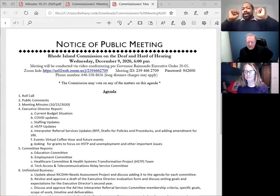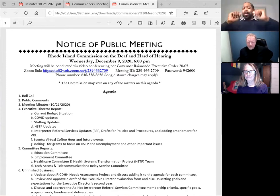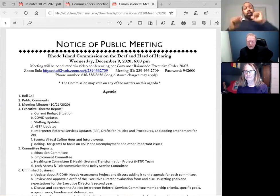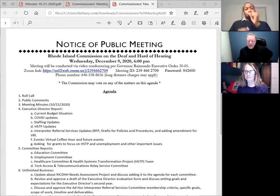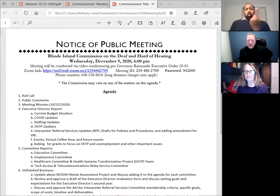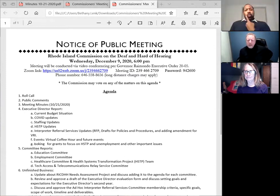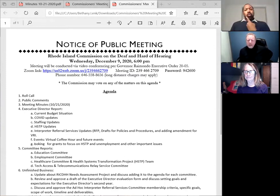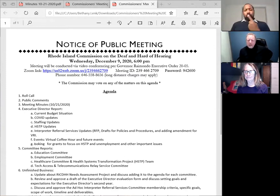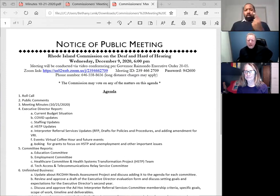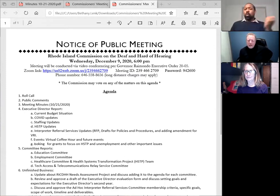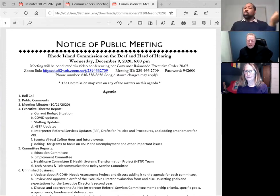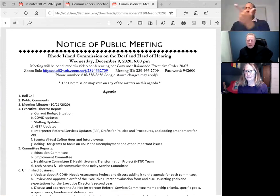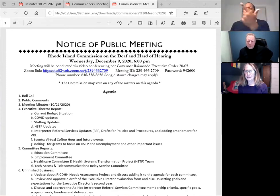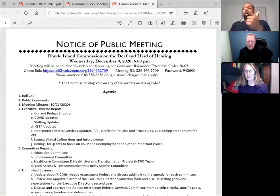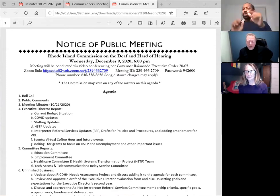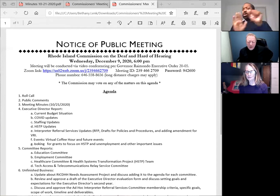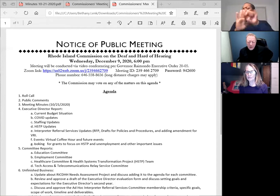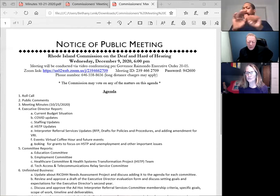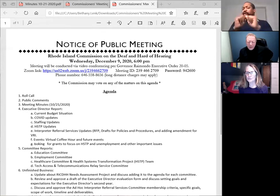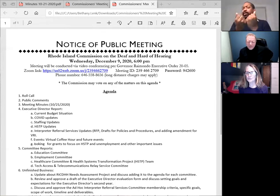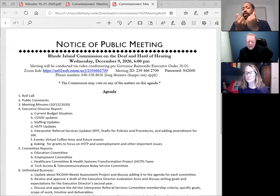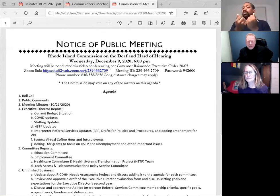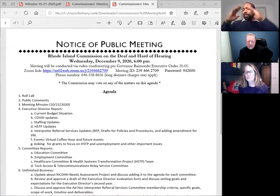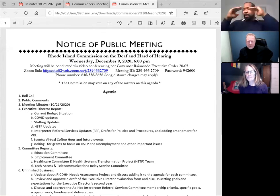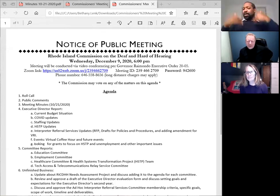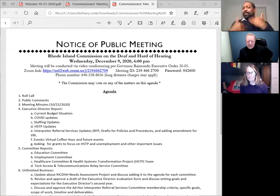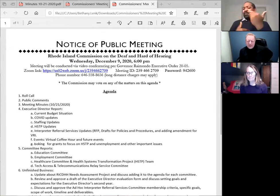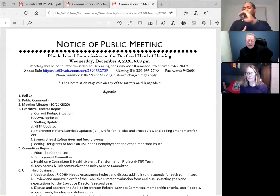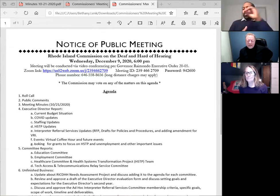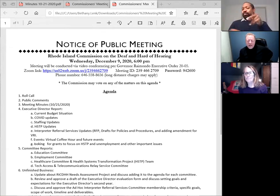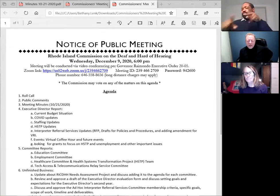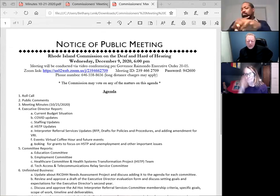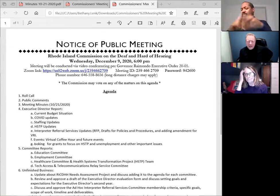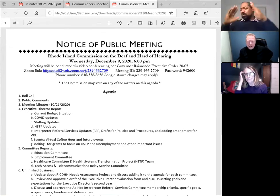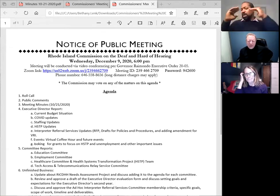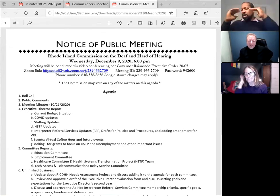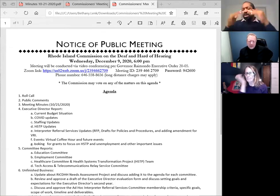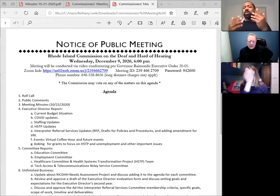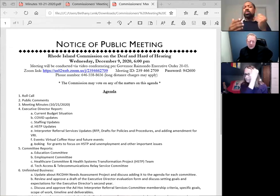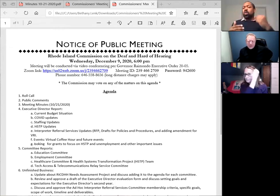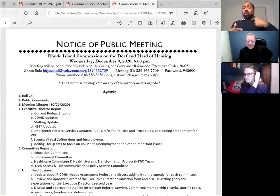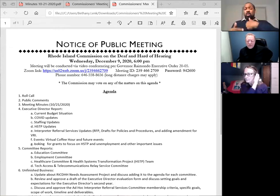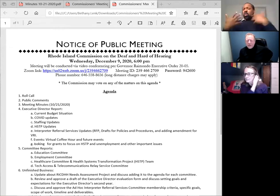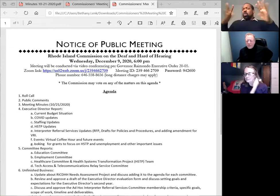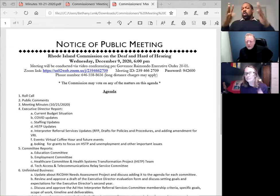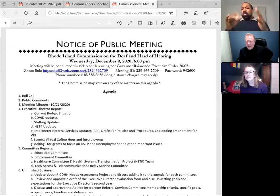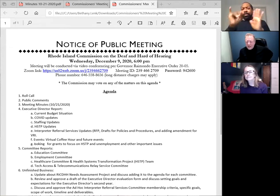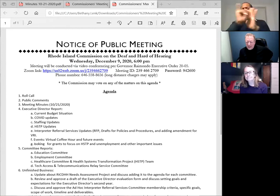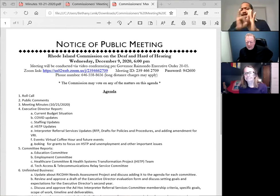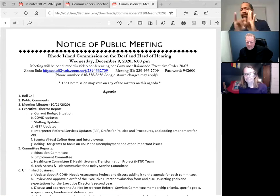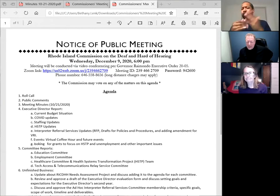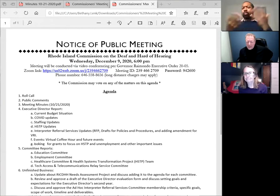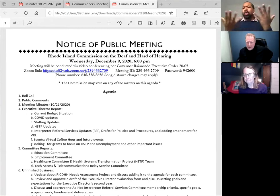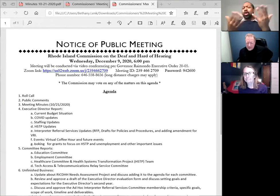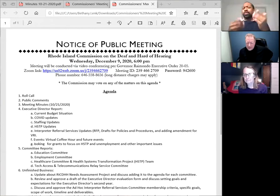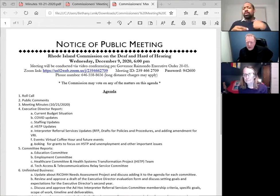so forth. And so we're not the only one that's facing this situation. The entire state is expecting a 15% cut in